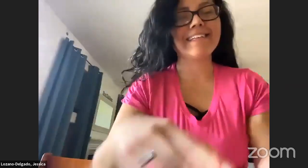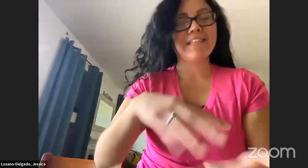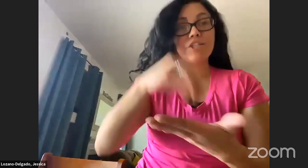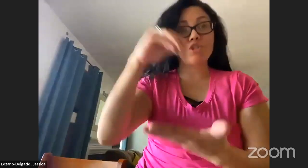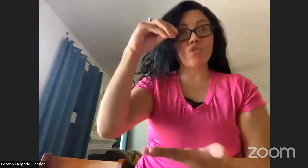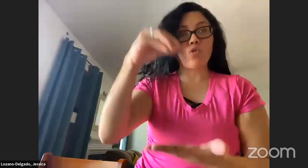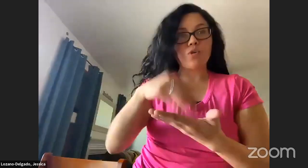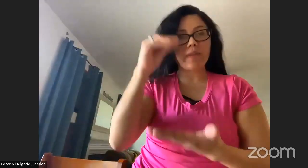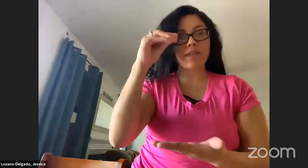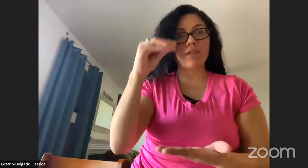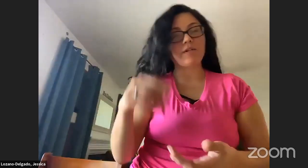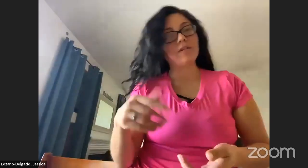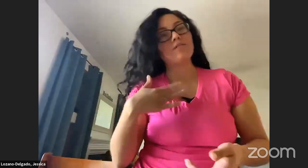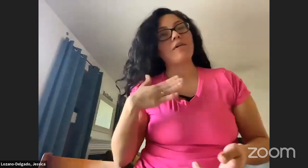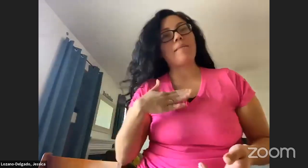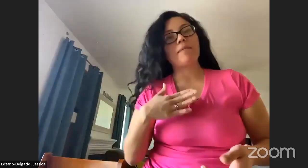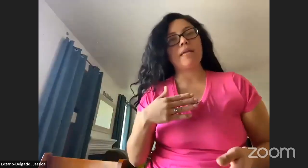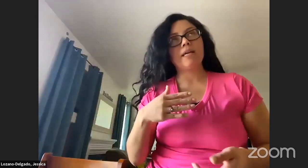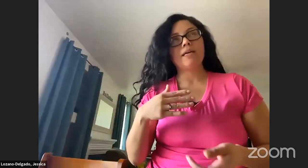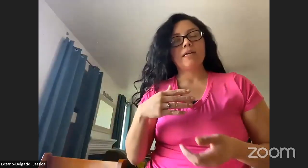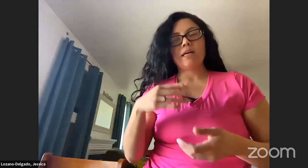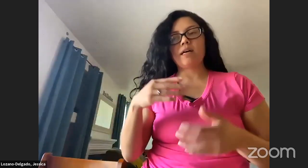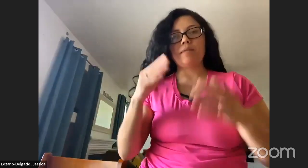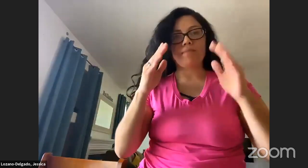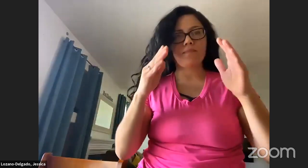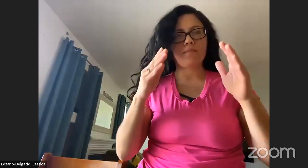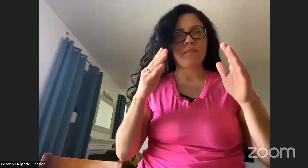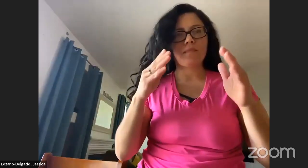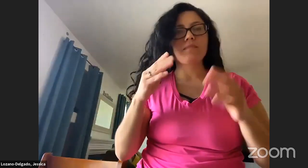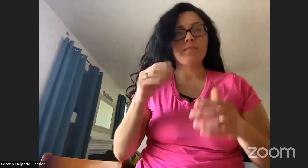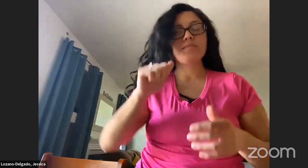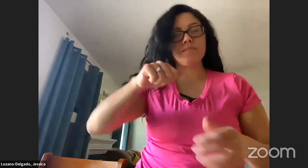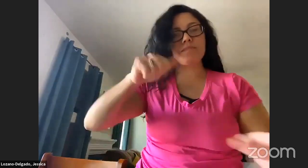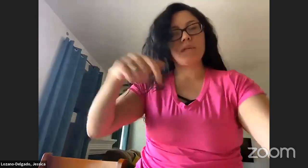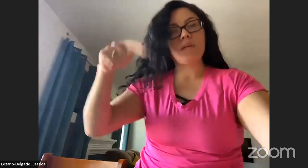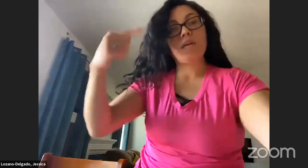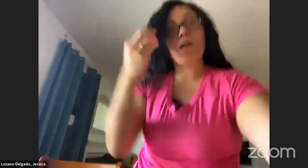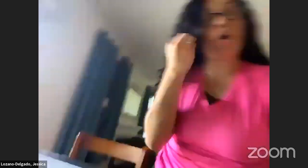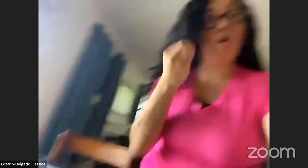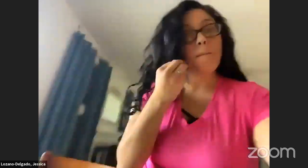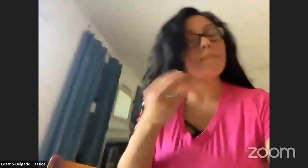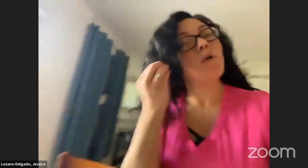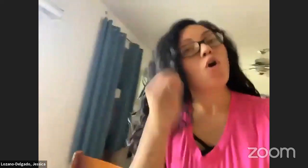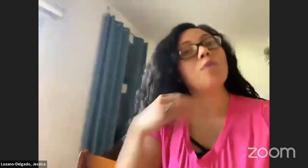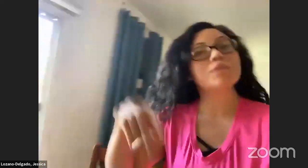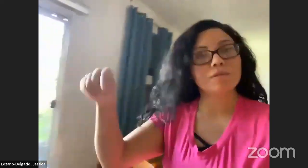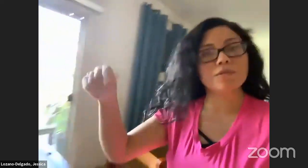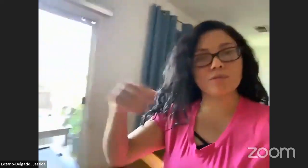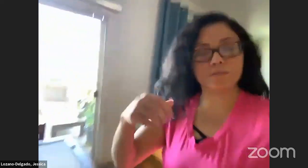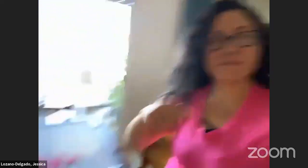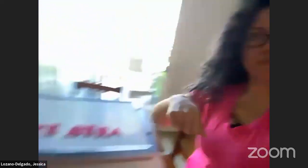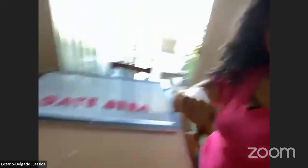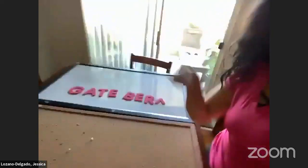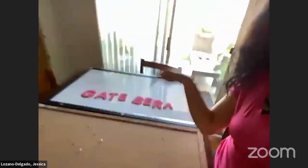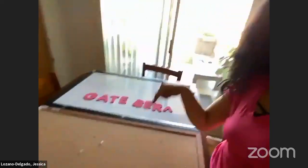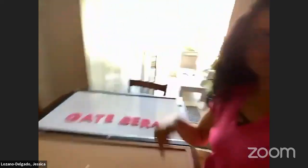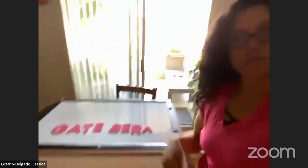the school I did learn. So I'm gonna be At school. here at home. I am going to be here at